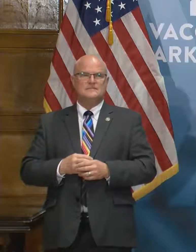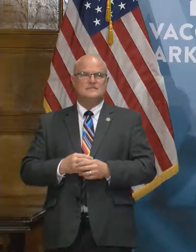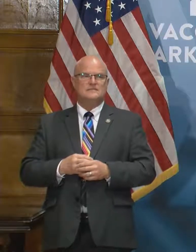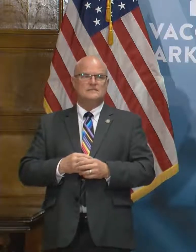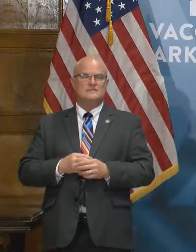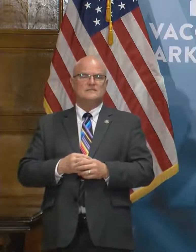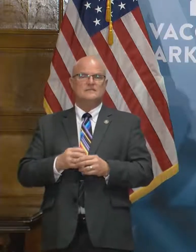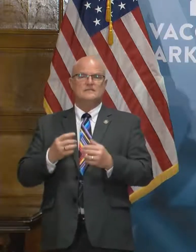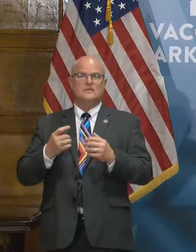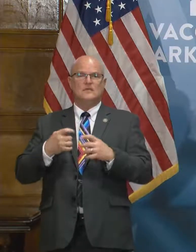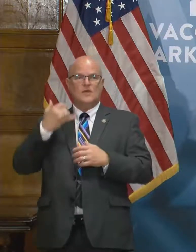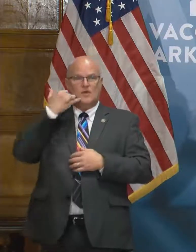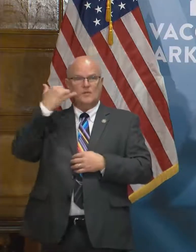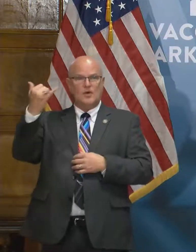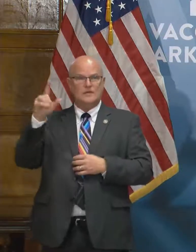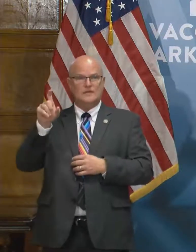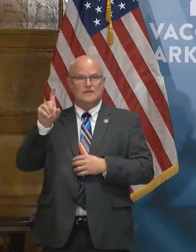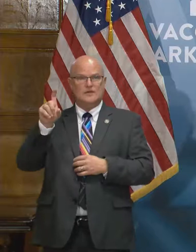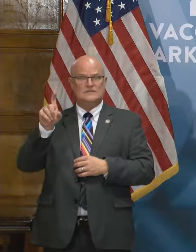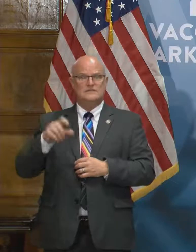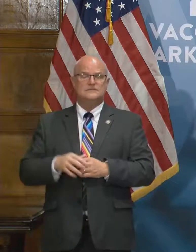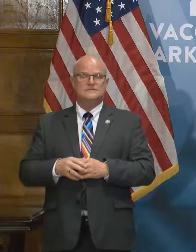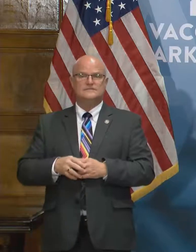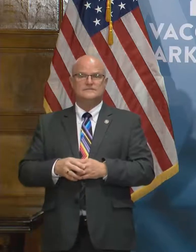any questions remotely?